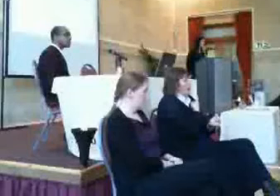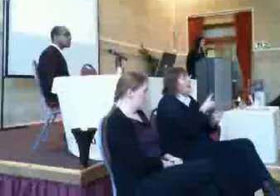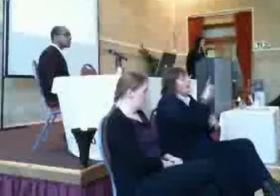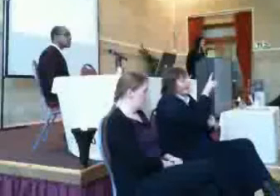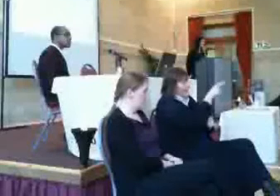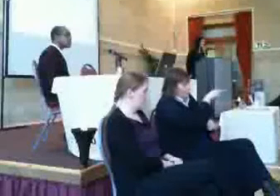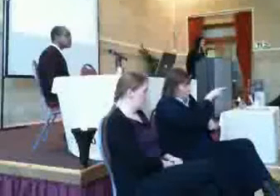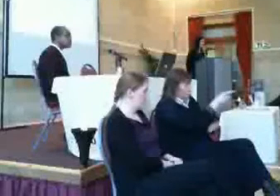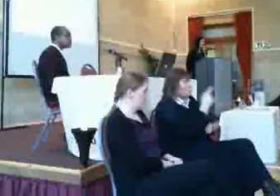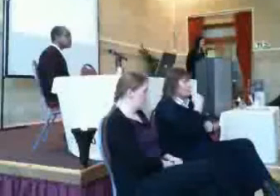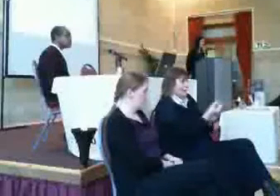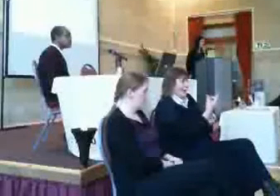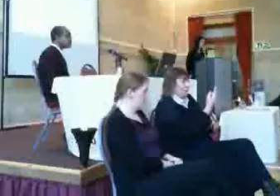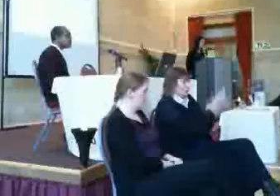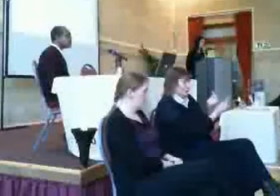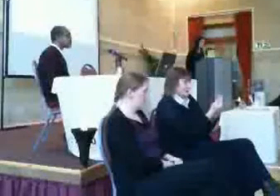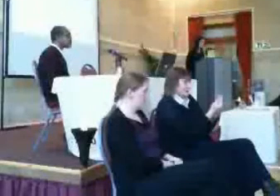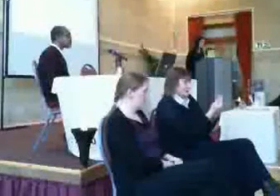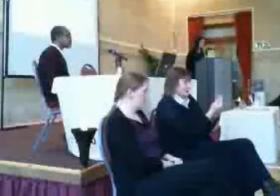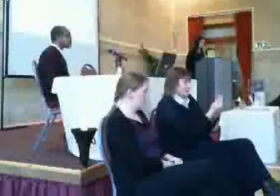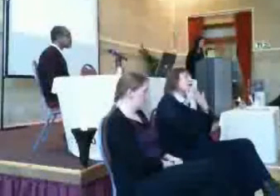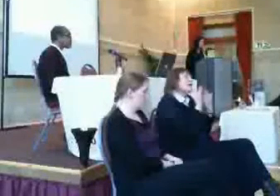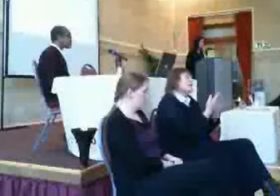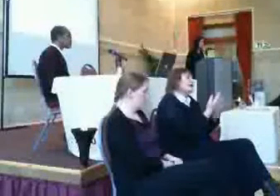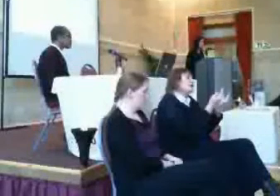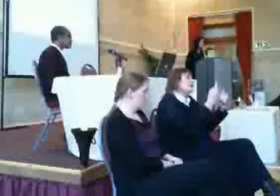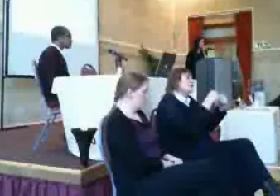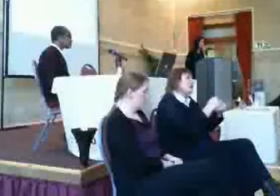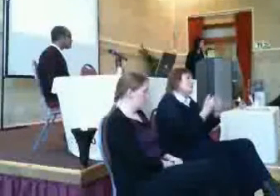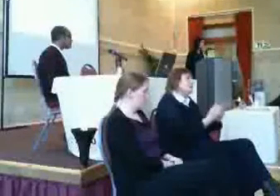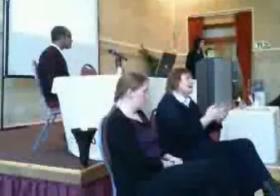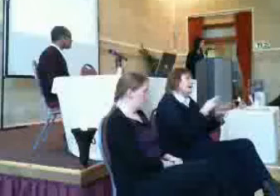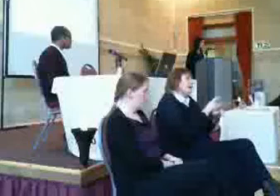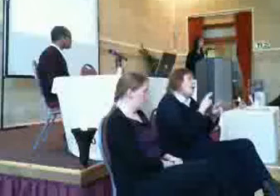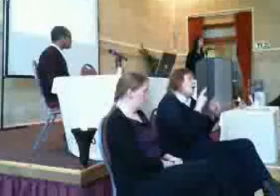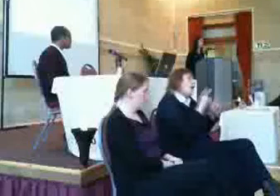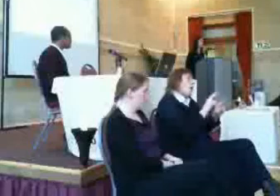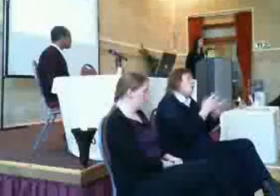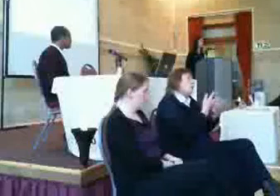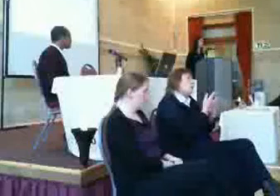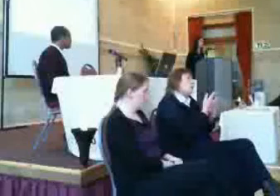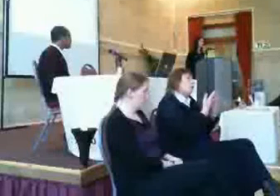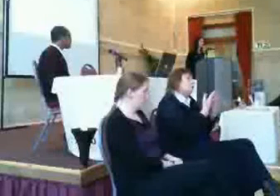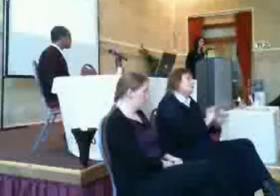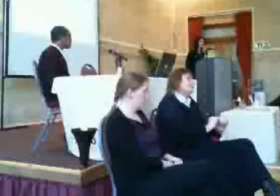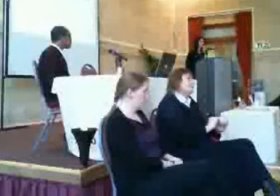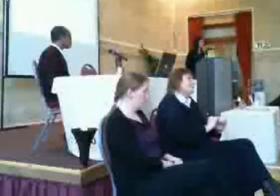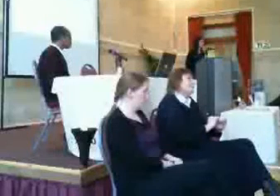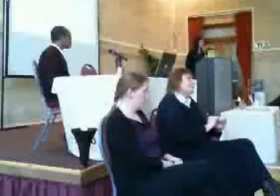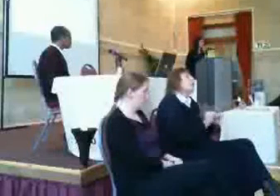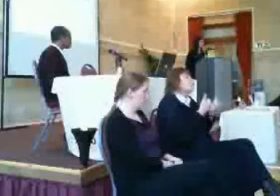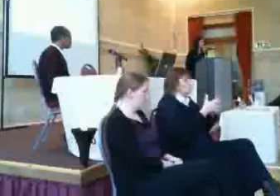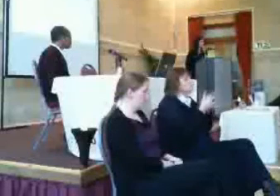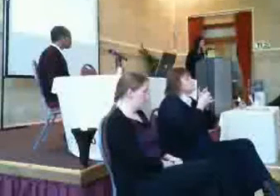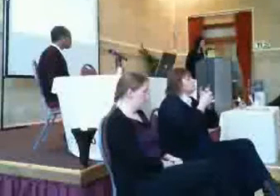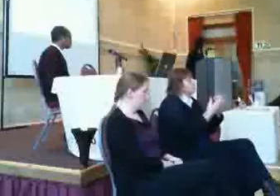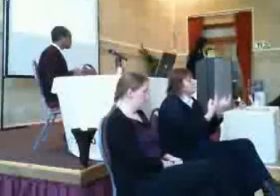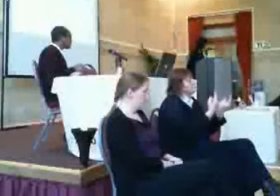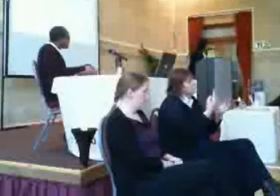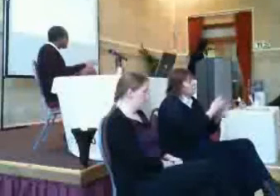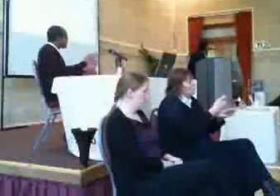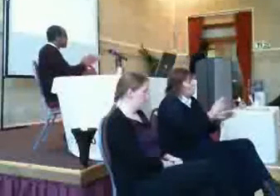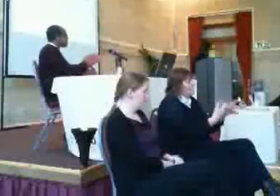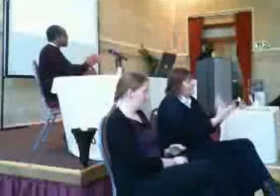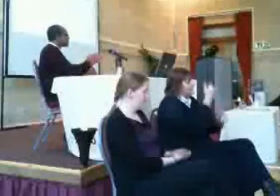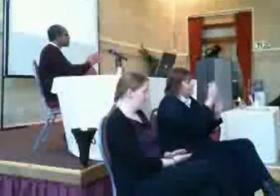later towards the end of the event. So thank you for coming today, and I hope a lot of good issues and good work comes out of it. Thank